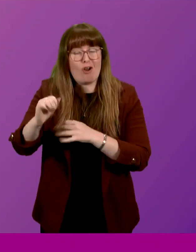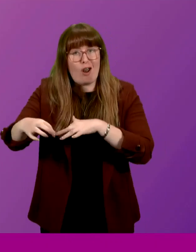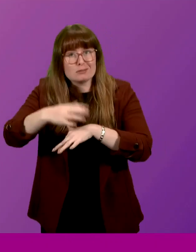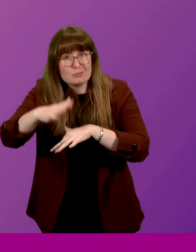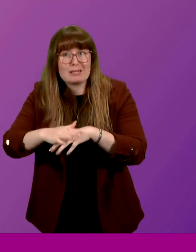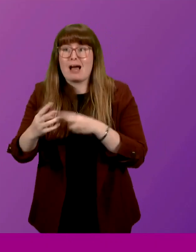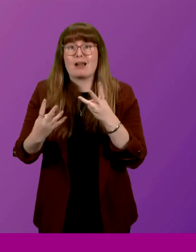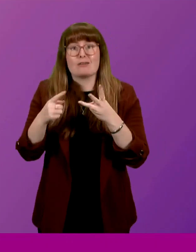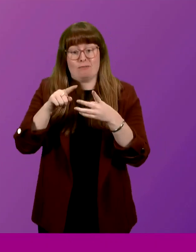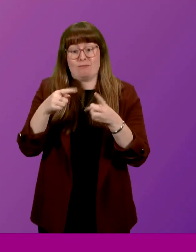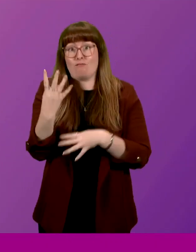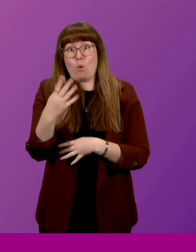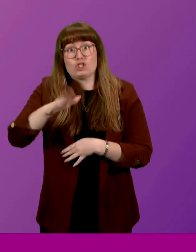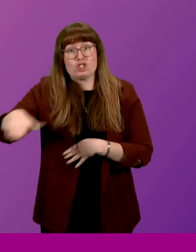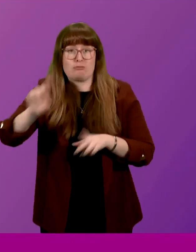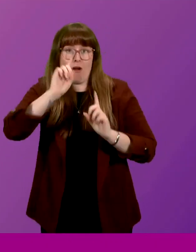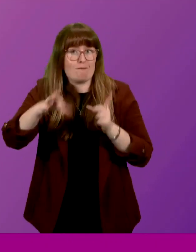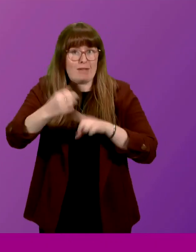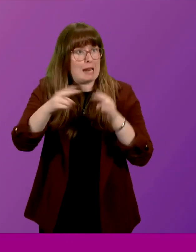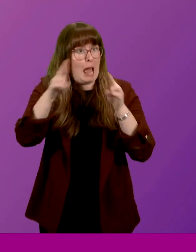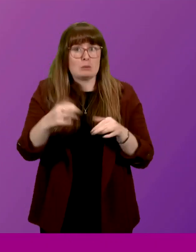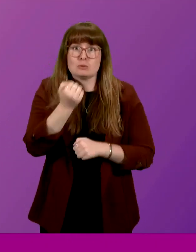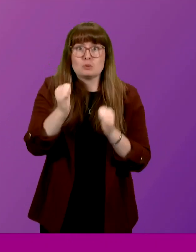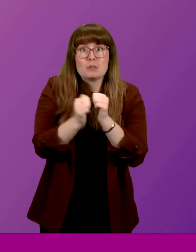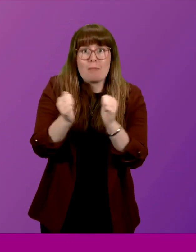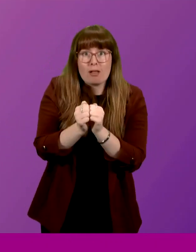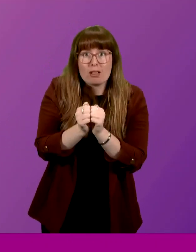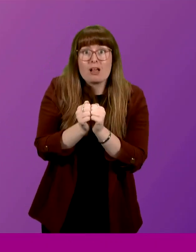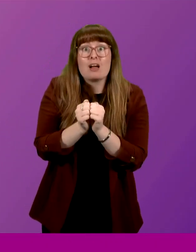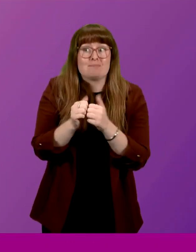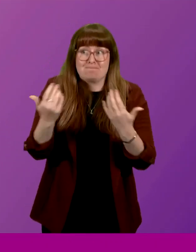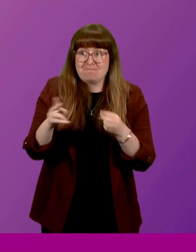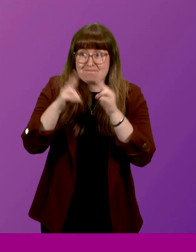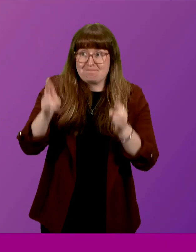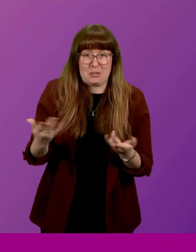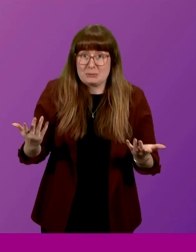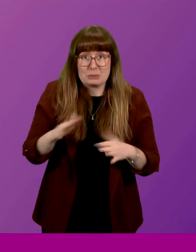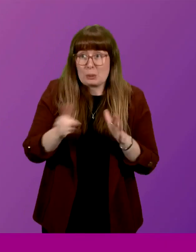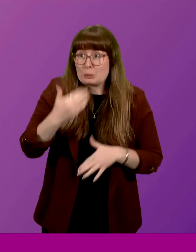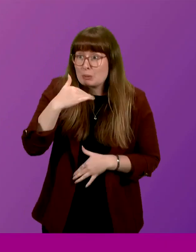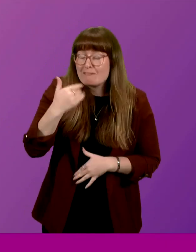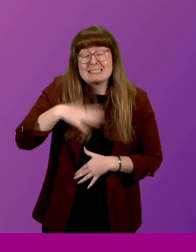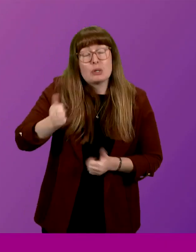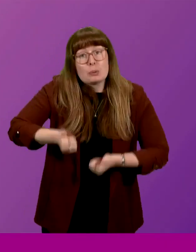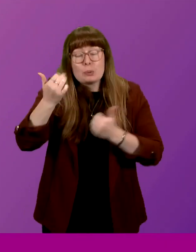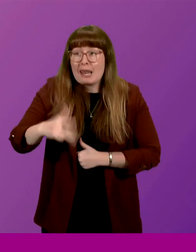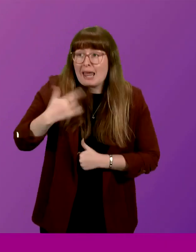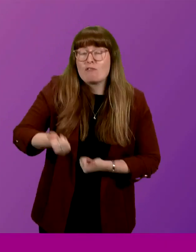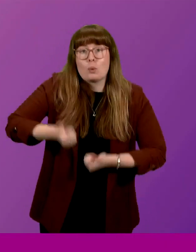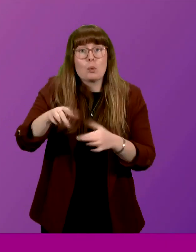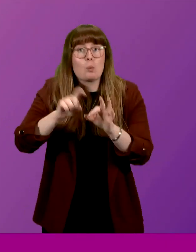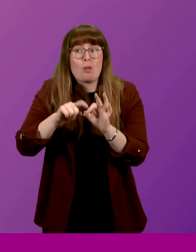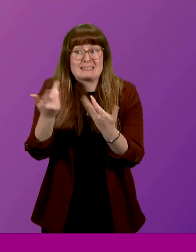her 4 children. A larger, appropriately adapted property would afford Chelsea and her family a quality of life in the precious time they